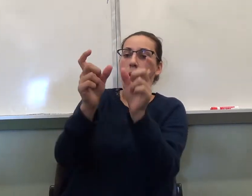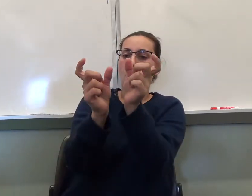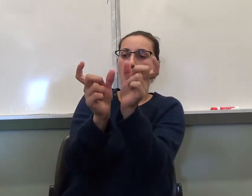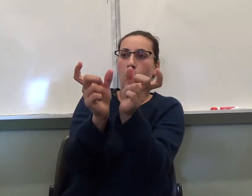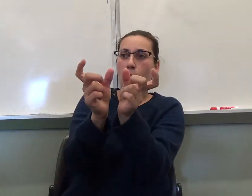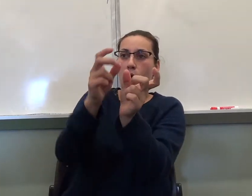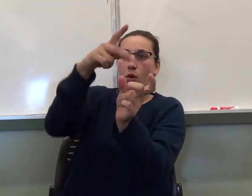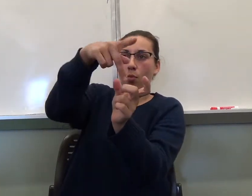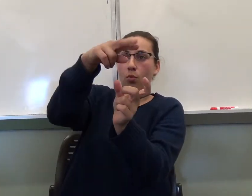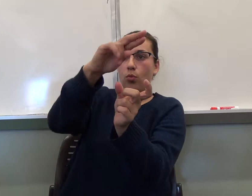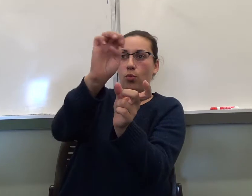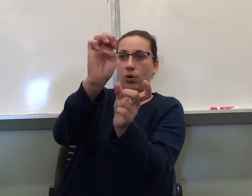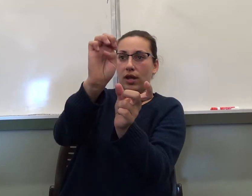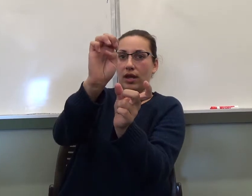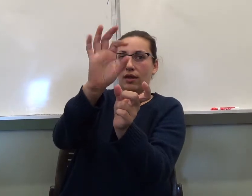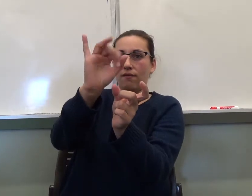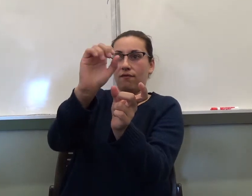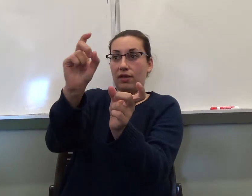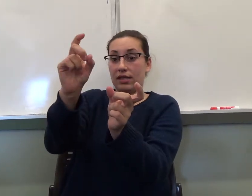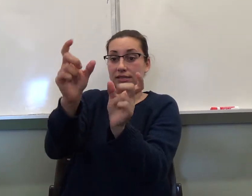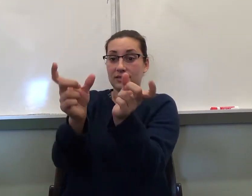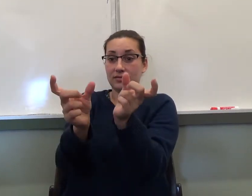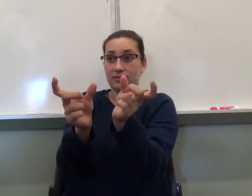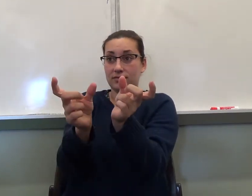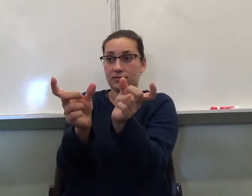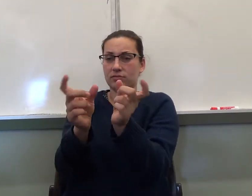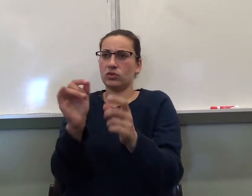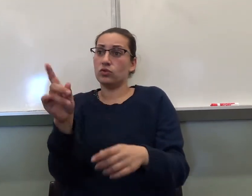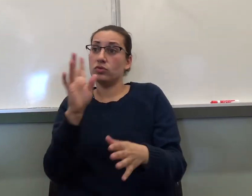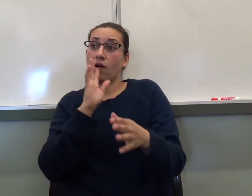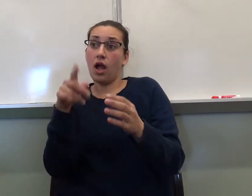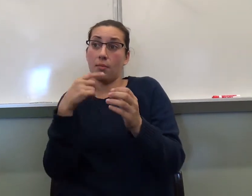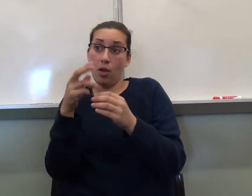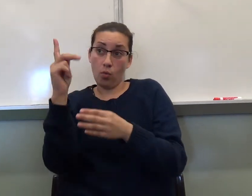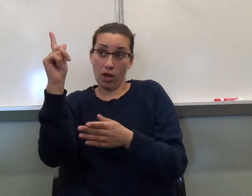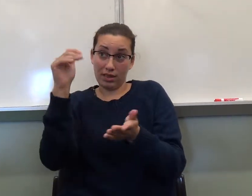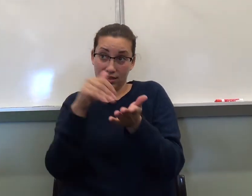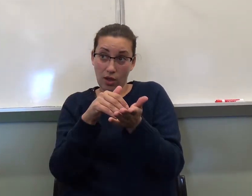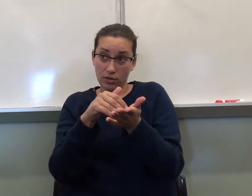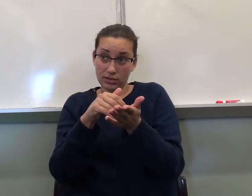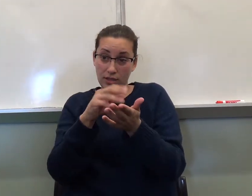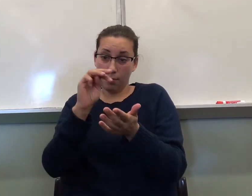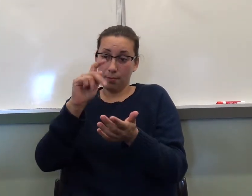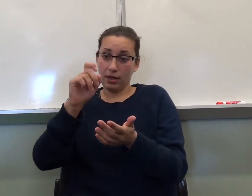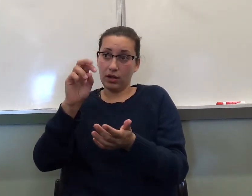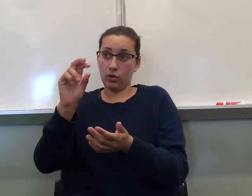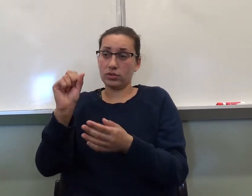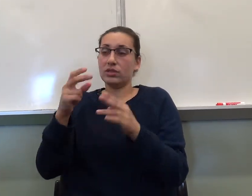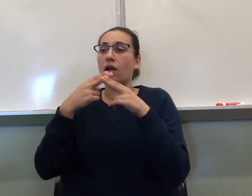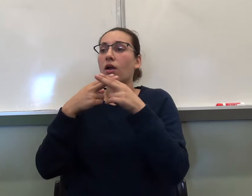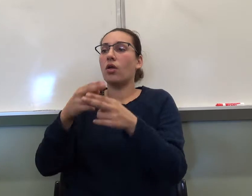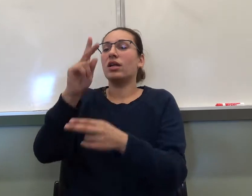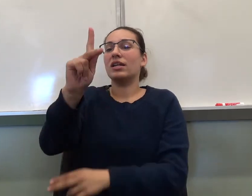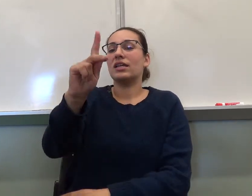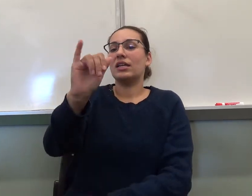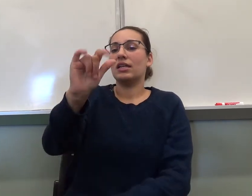talking about 1,000 meters, and they put a prefix in front of meter, and they call it a kilometer. Kilo meaning